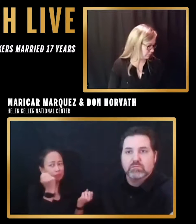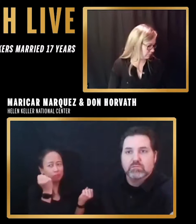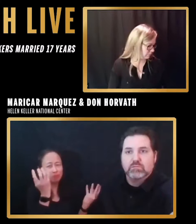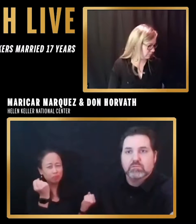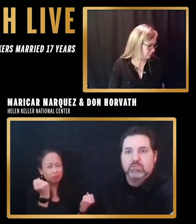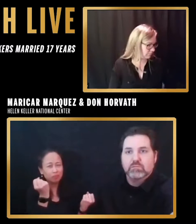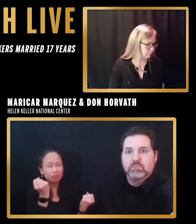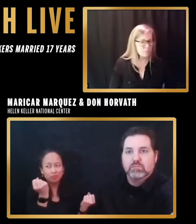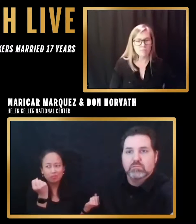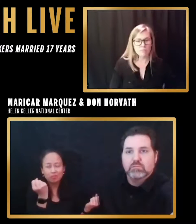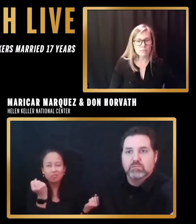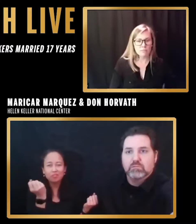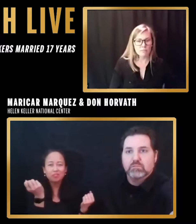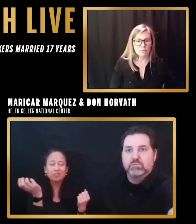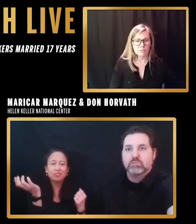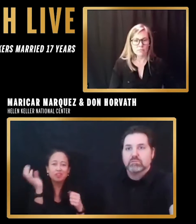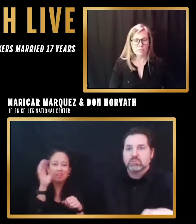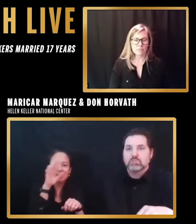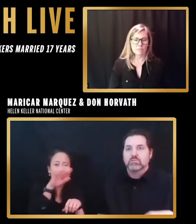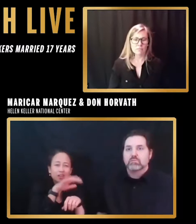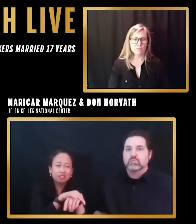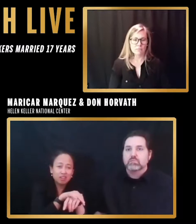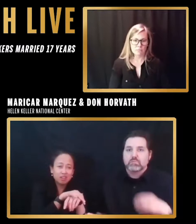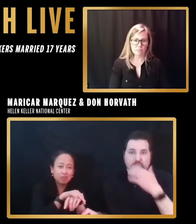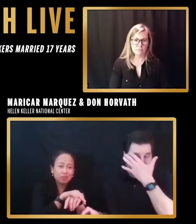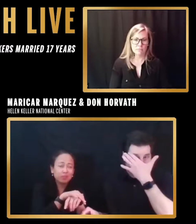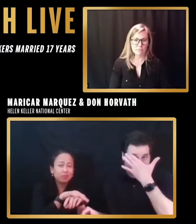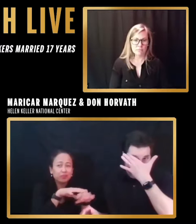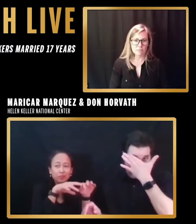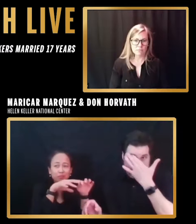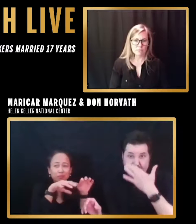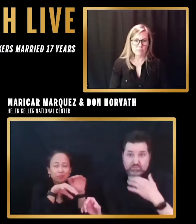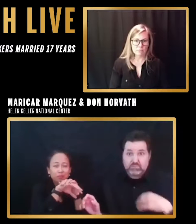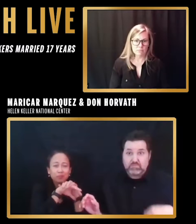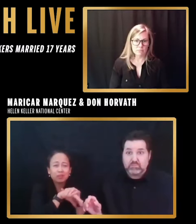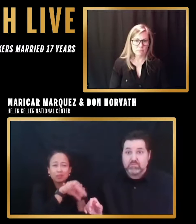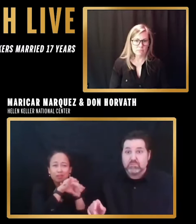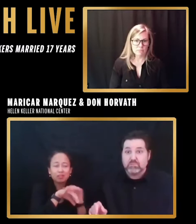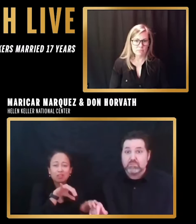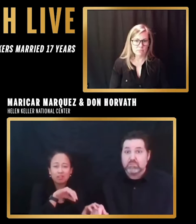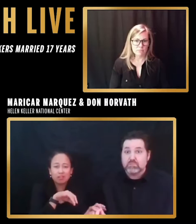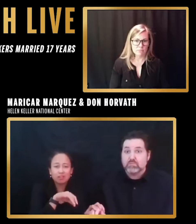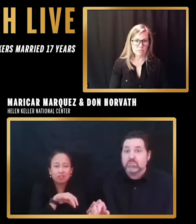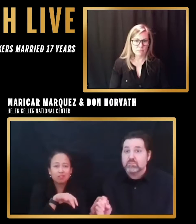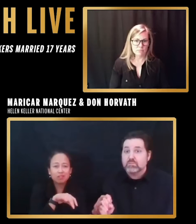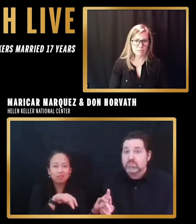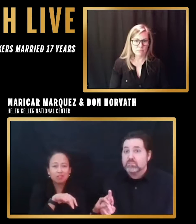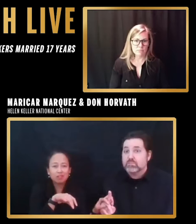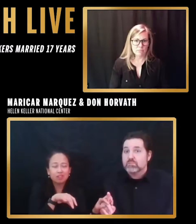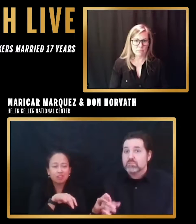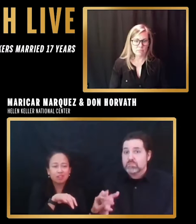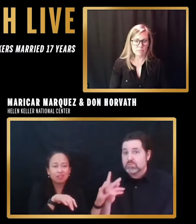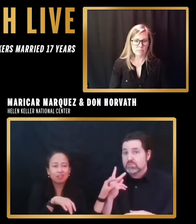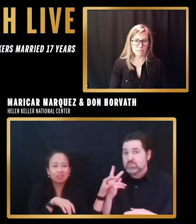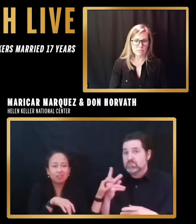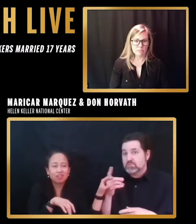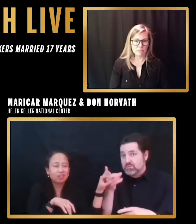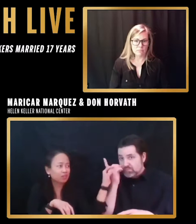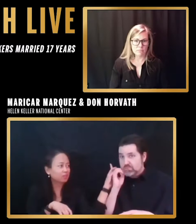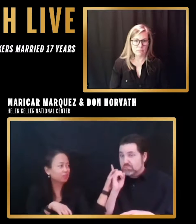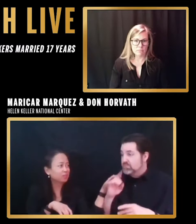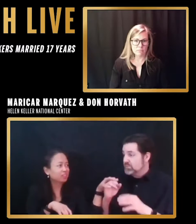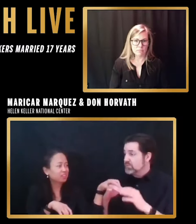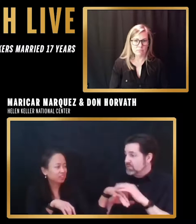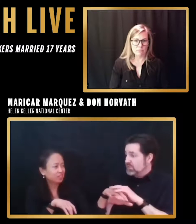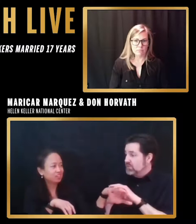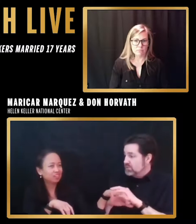more and more on touch and eventually transitioned into tactile sign language. So what you see Don doing is signing to me, but